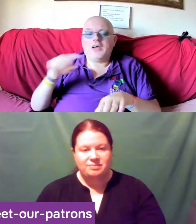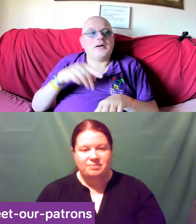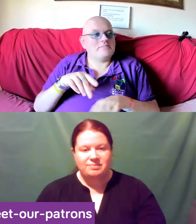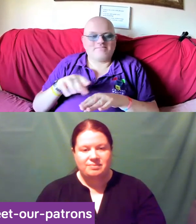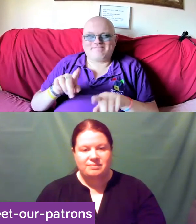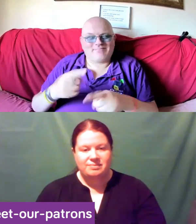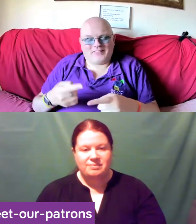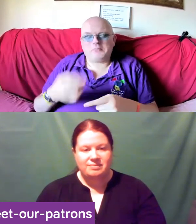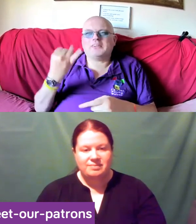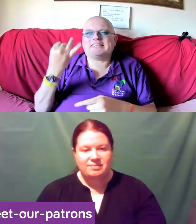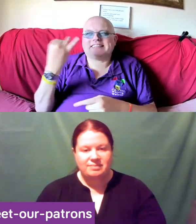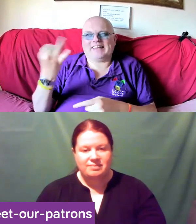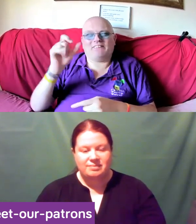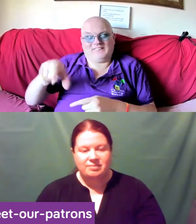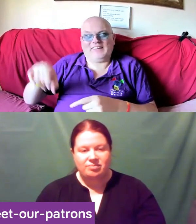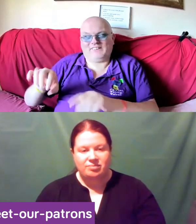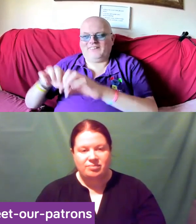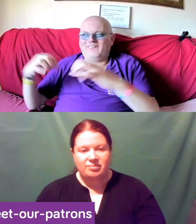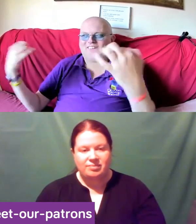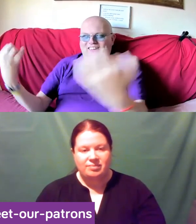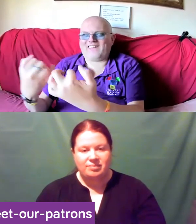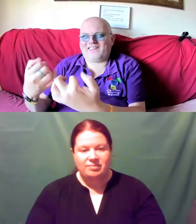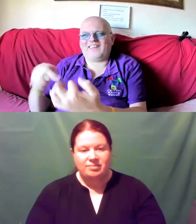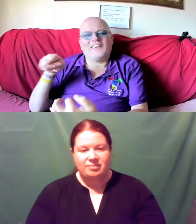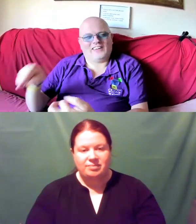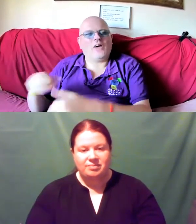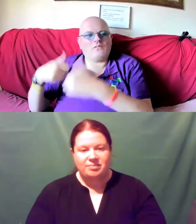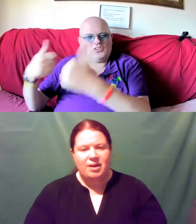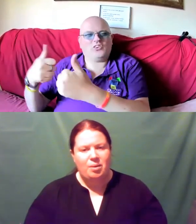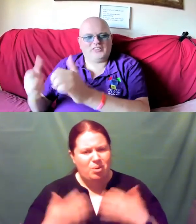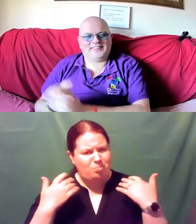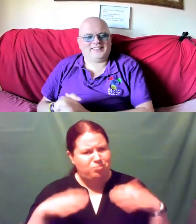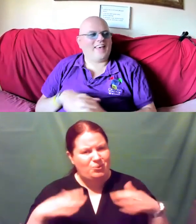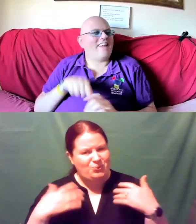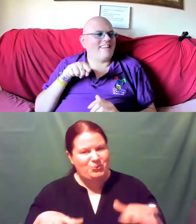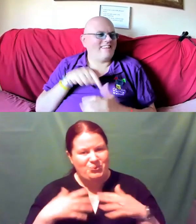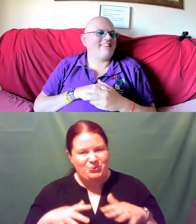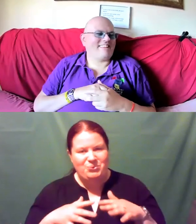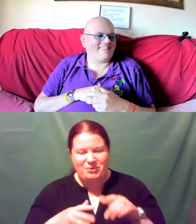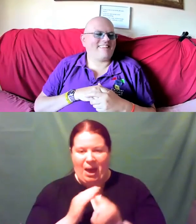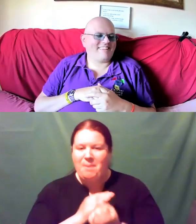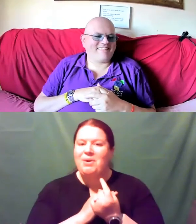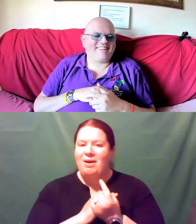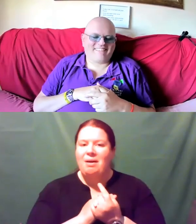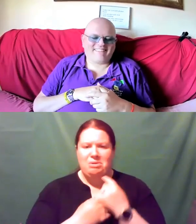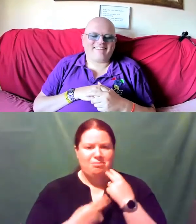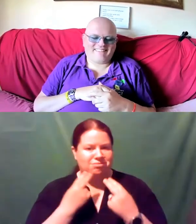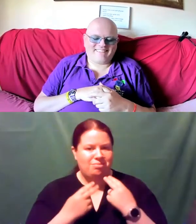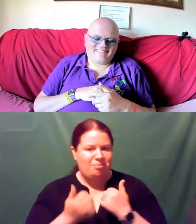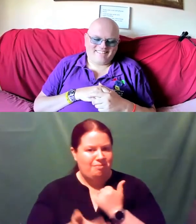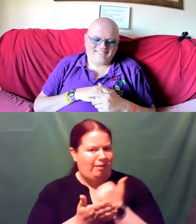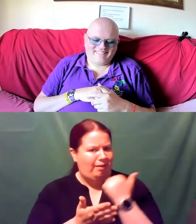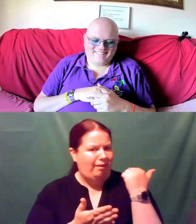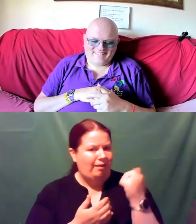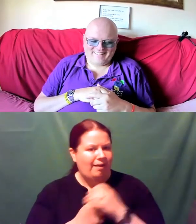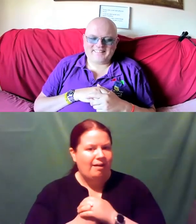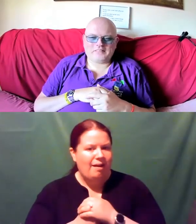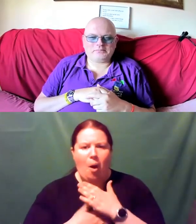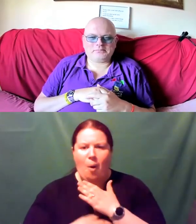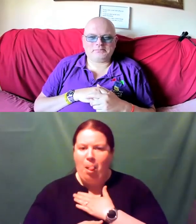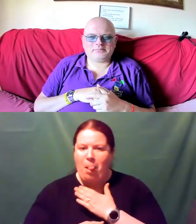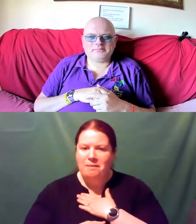seven patrons around a table. So I'd settle for that. That would be an amazing, amazing, amazing meal. That would just be great. I'd love to be